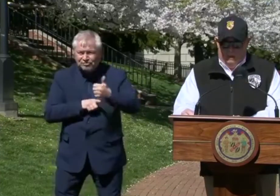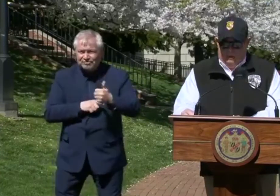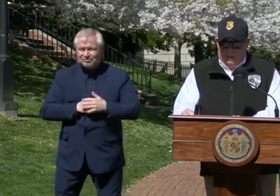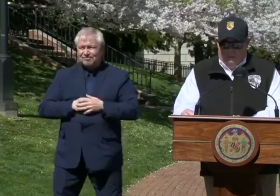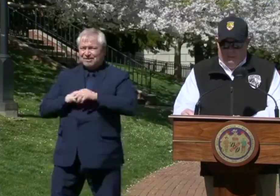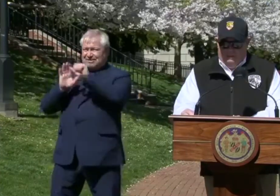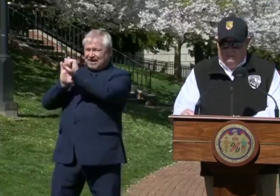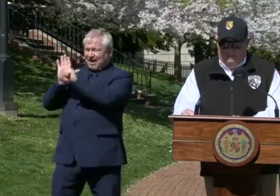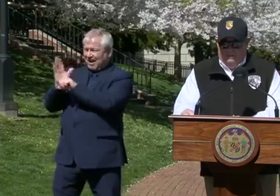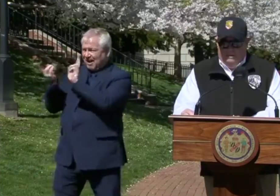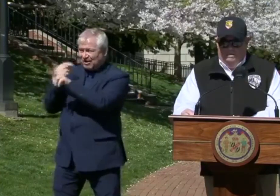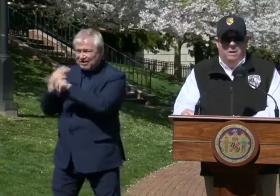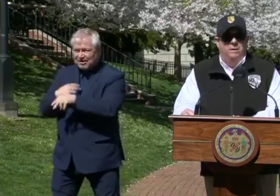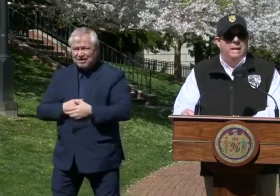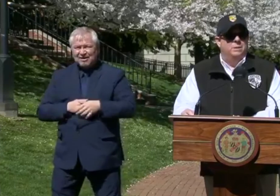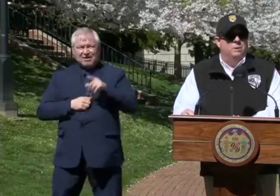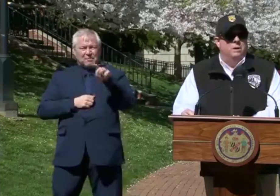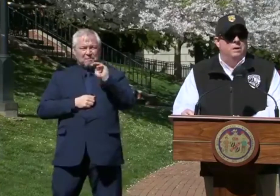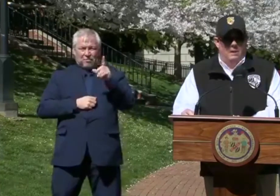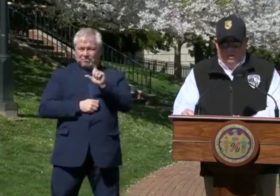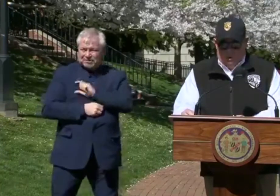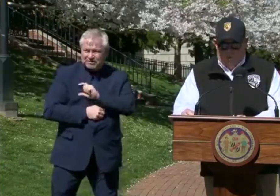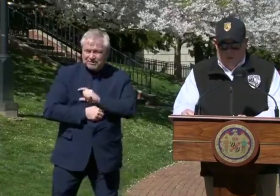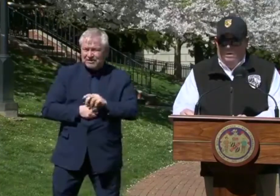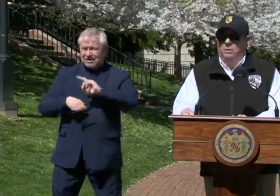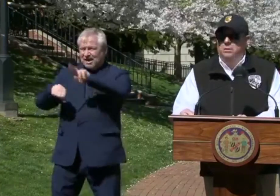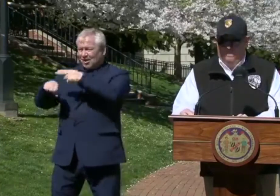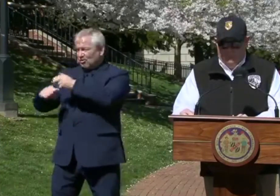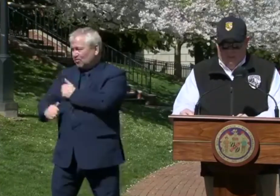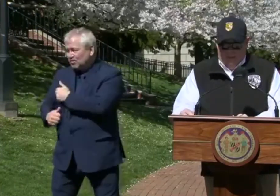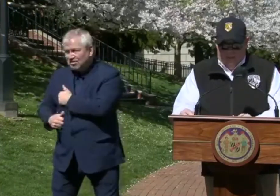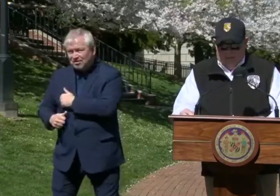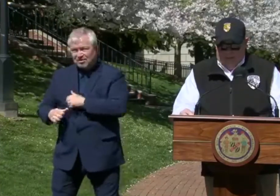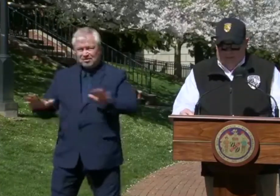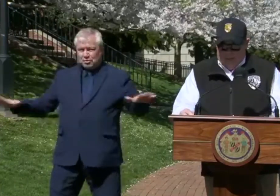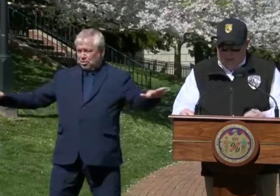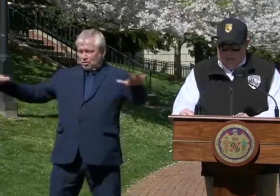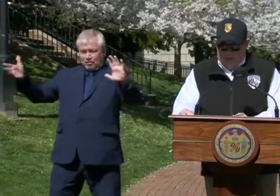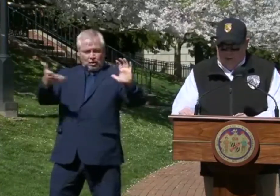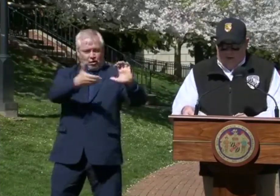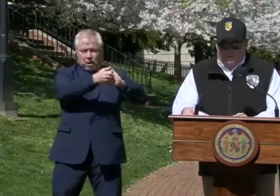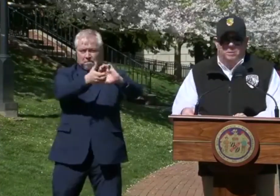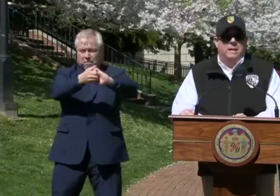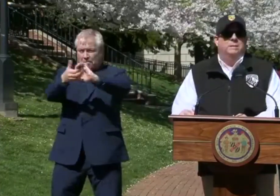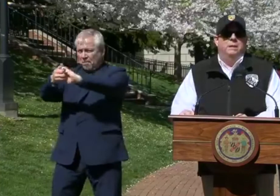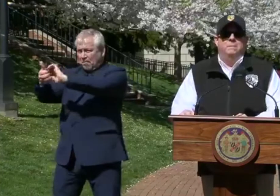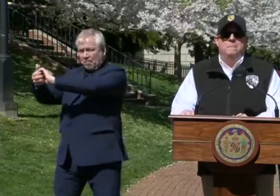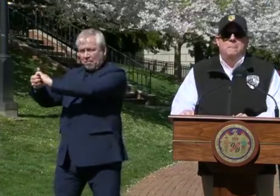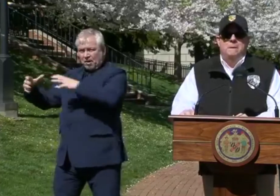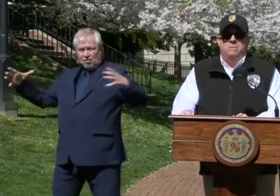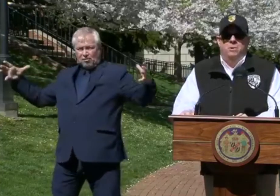the Maryland State Police, Maryland National Guard, and local partners have begun drive-through